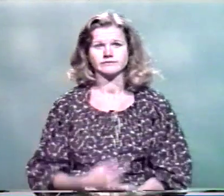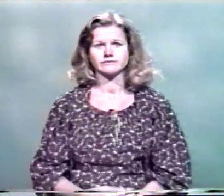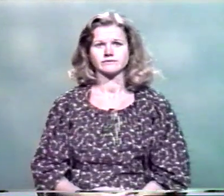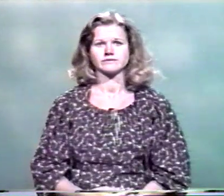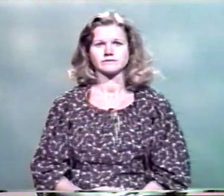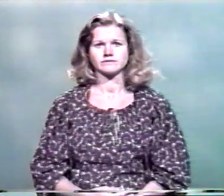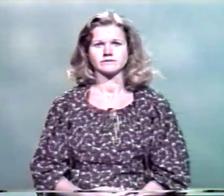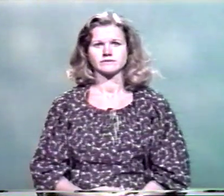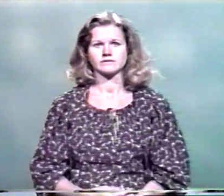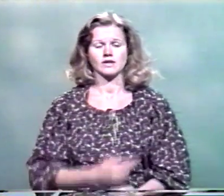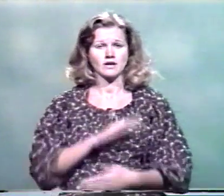Were they all deaf?